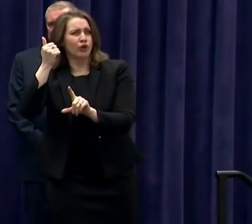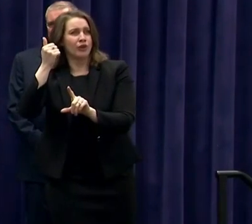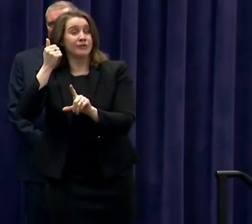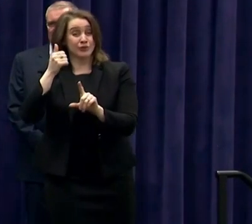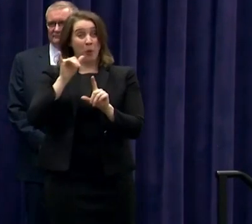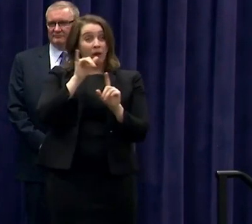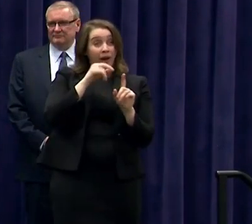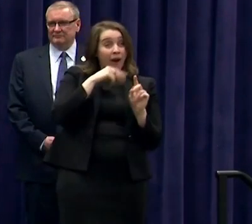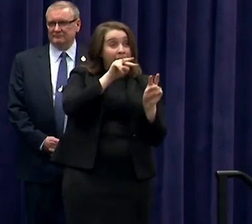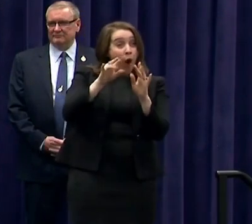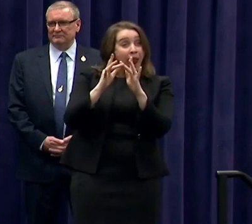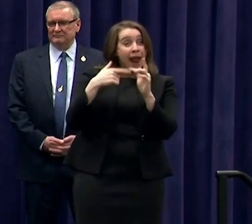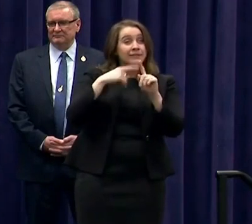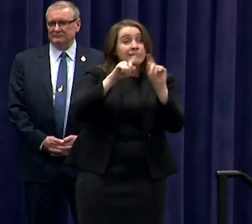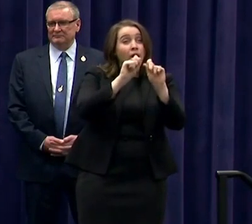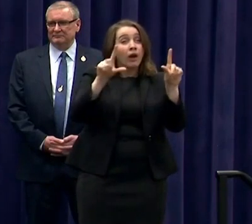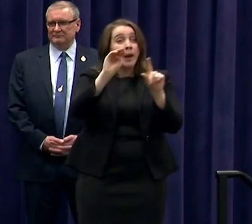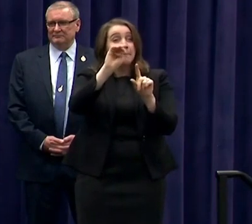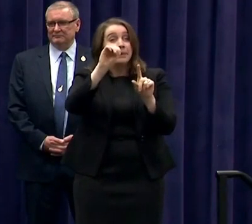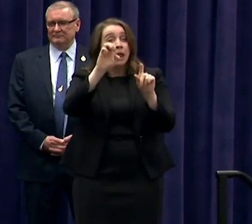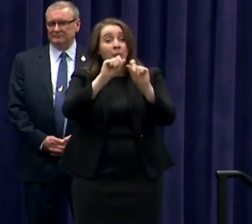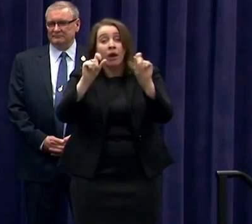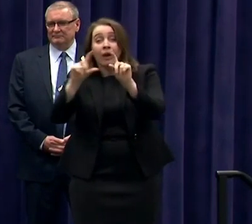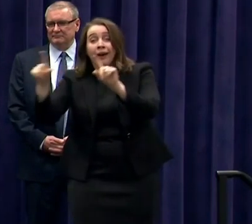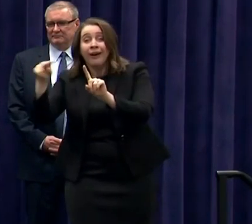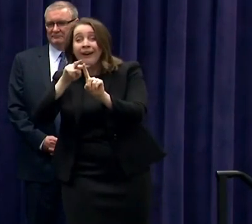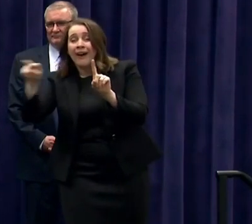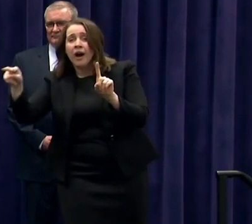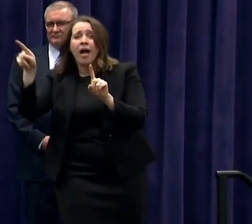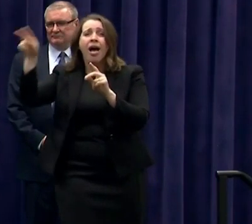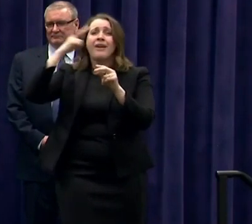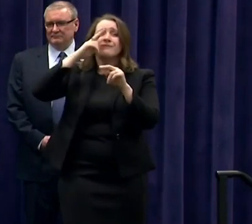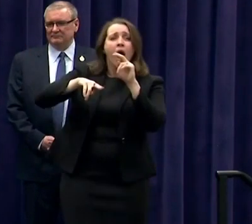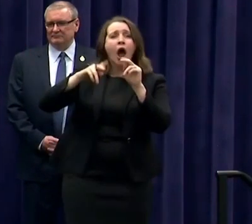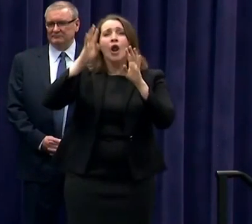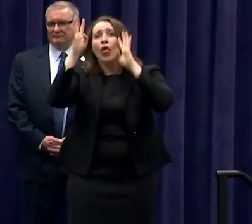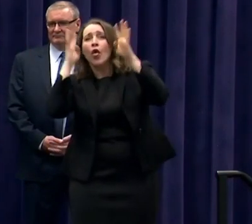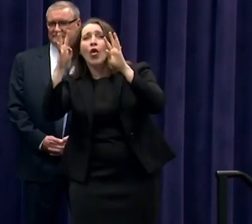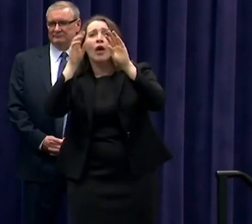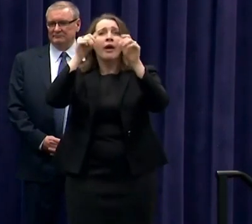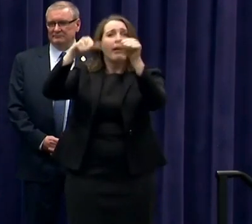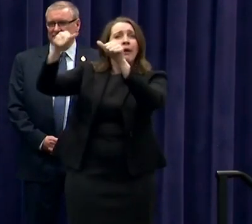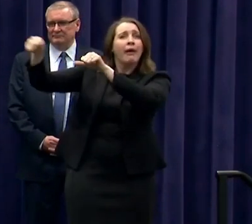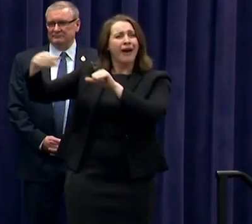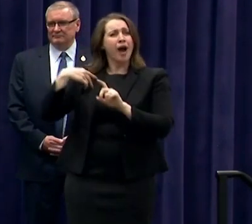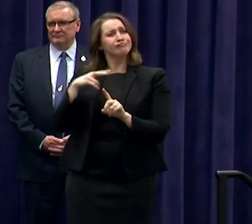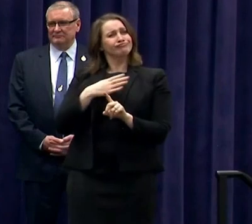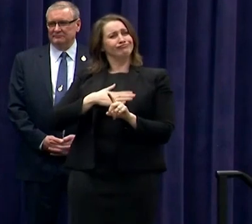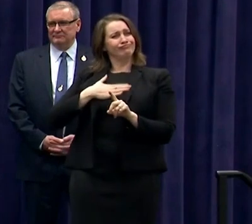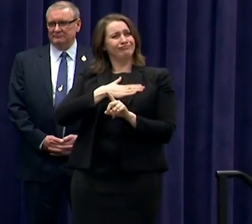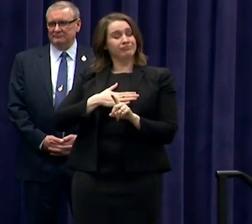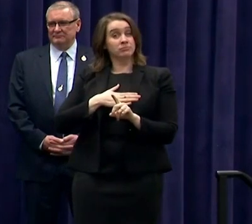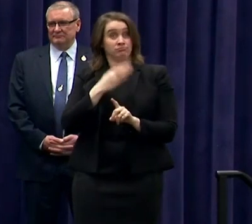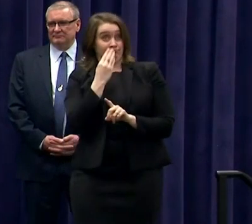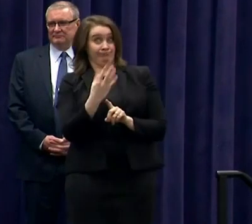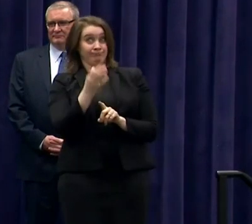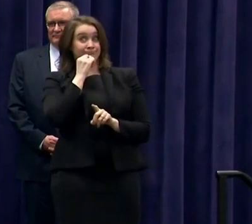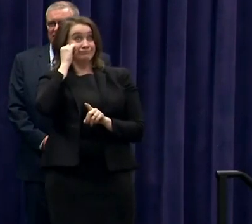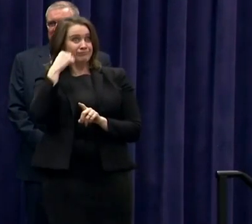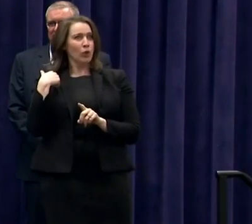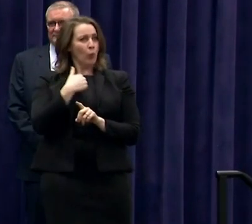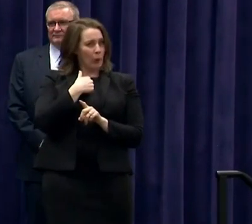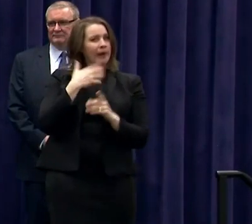memes say and the fun I think that people are having with them, and as you know, yesterday we launched our own PSAs,